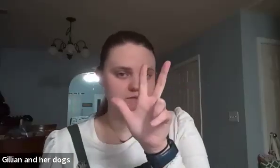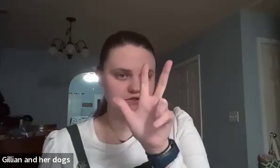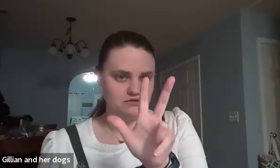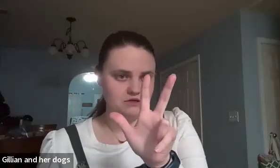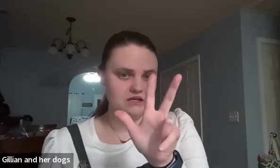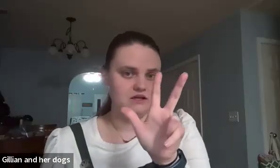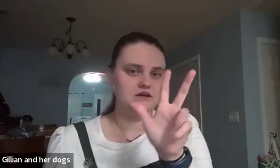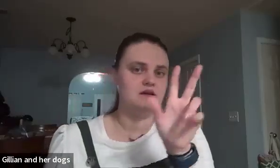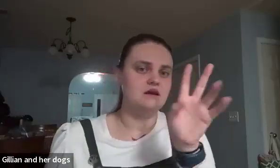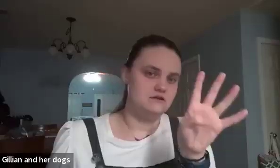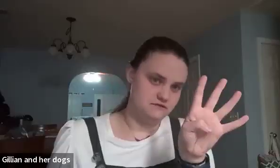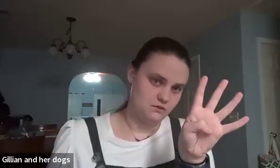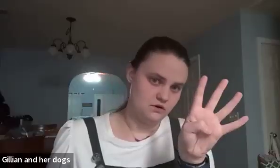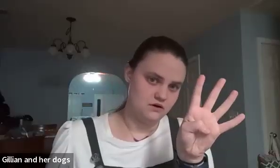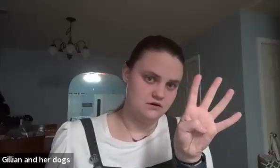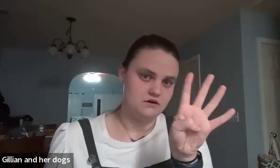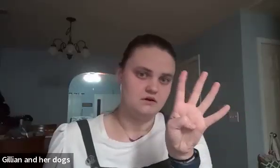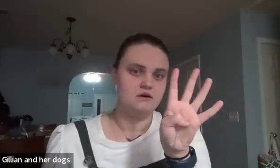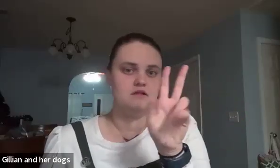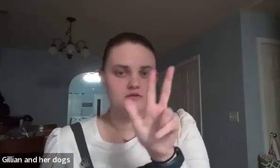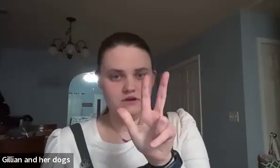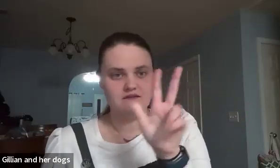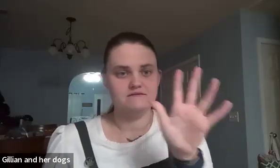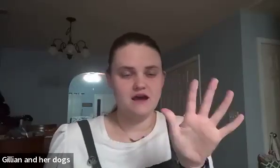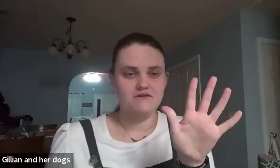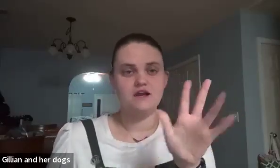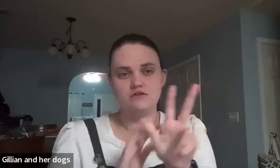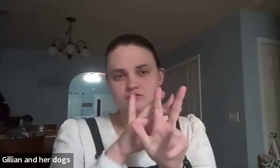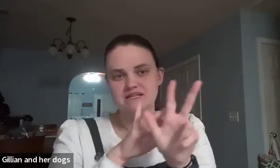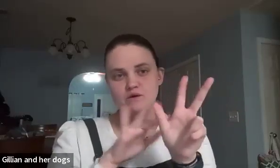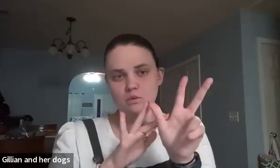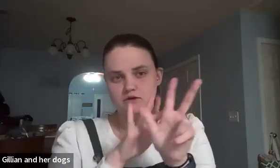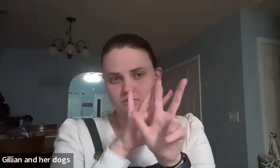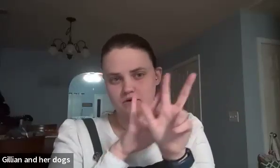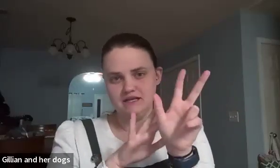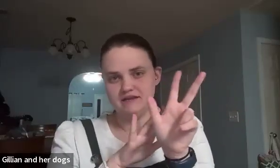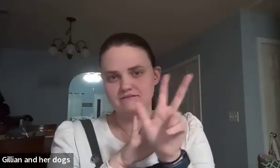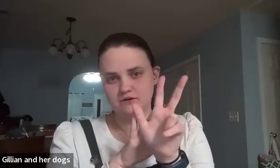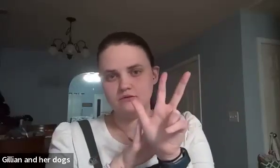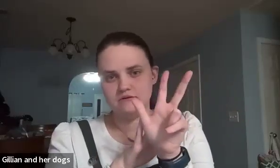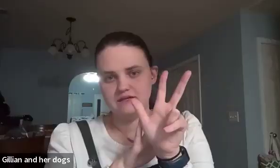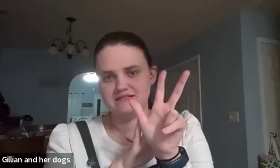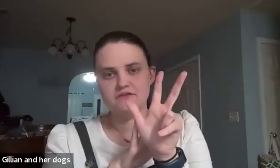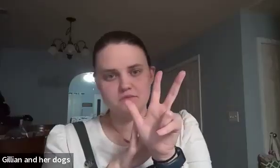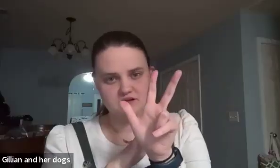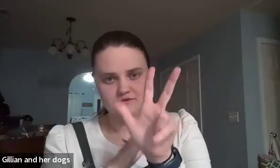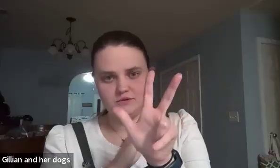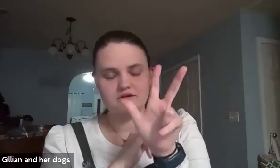number. So 3 and 4, 3 and 5. I know 3 is a weird one. It can feel, it's not the most comfortable at